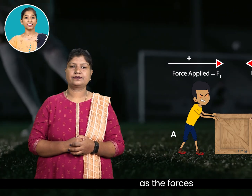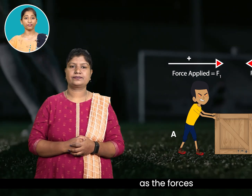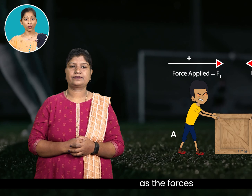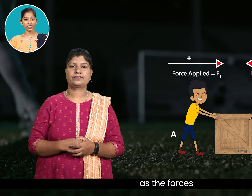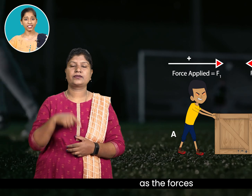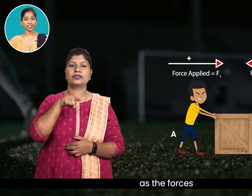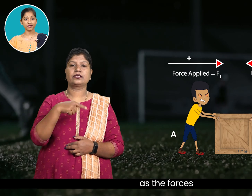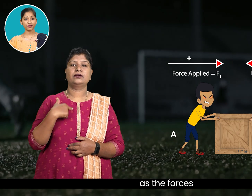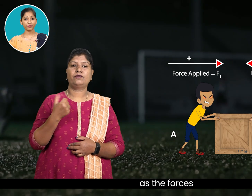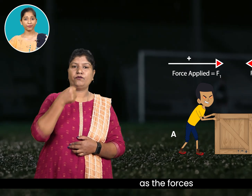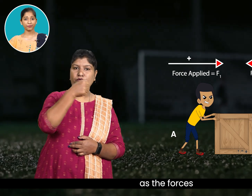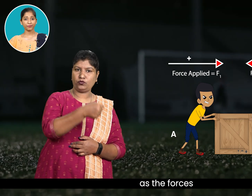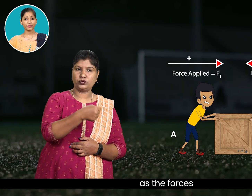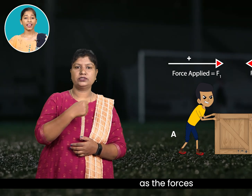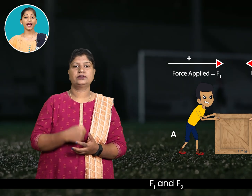As the forces